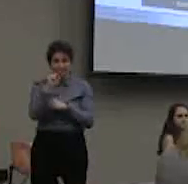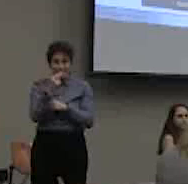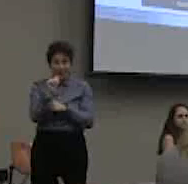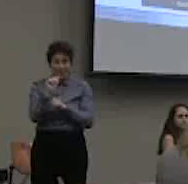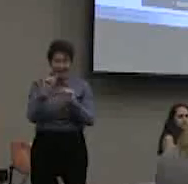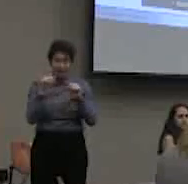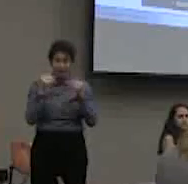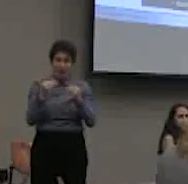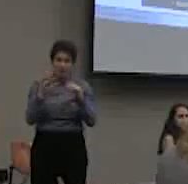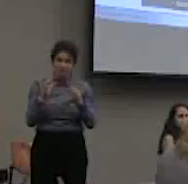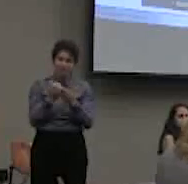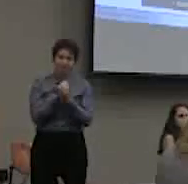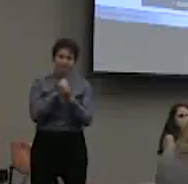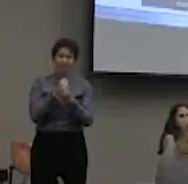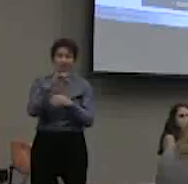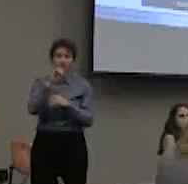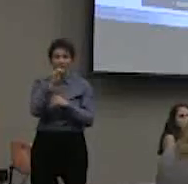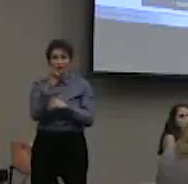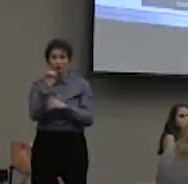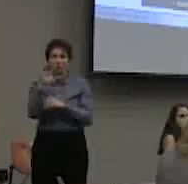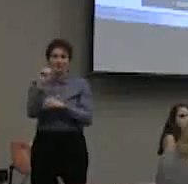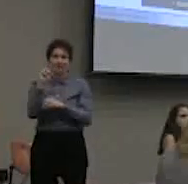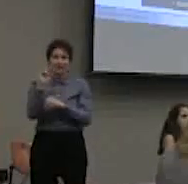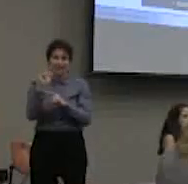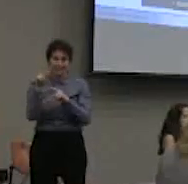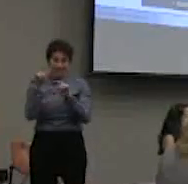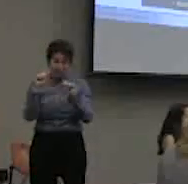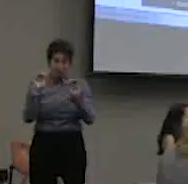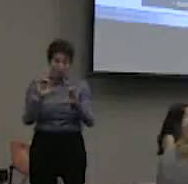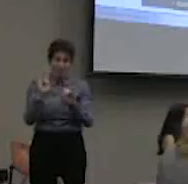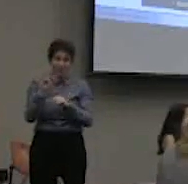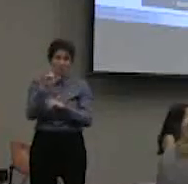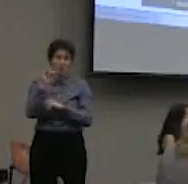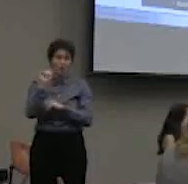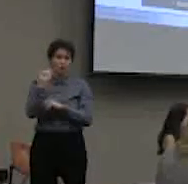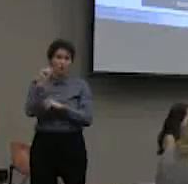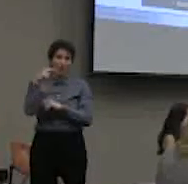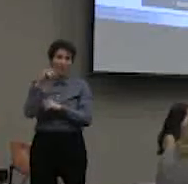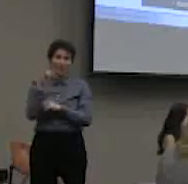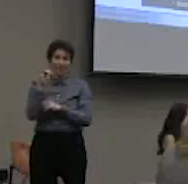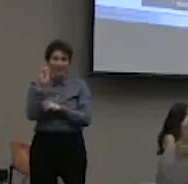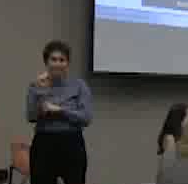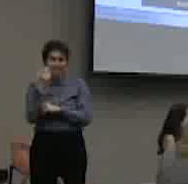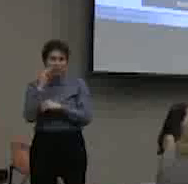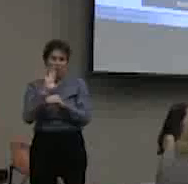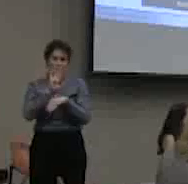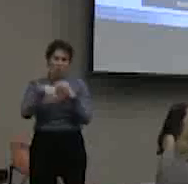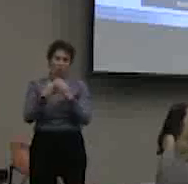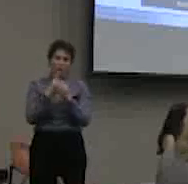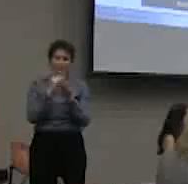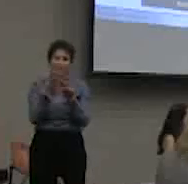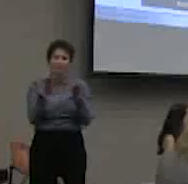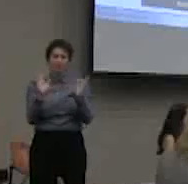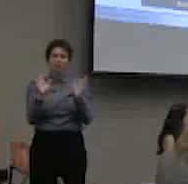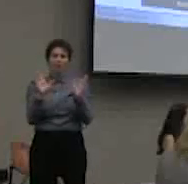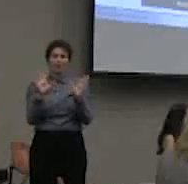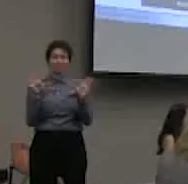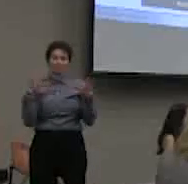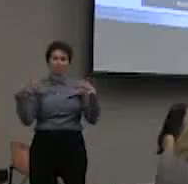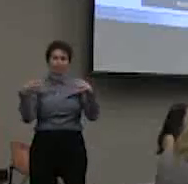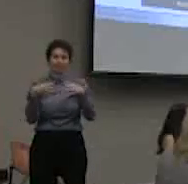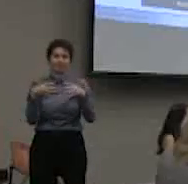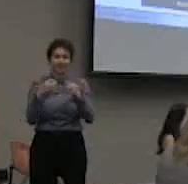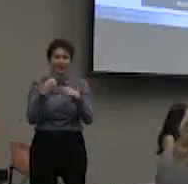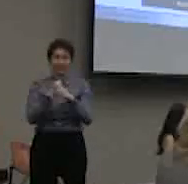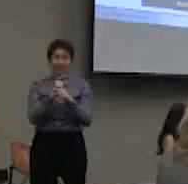vision in Jefferson, or Cindy can build and execute the vision in Rapides in a way that brings together a broader coalition of people to help them make that